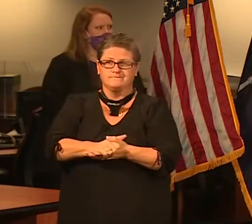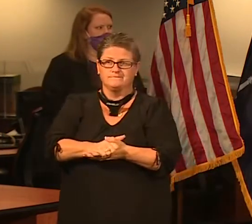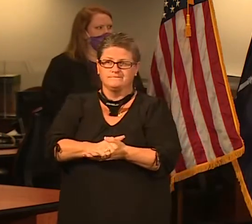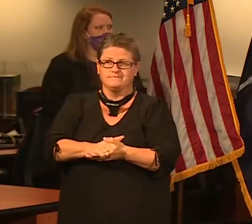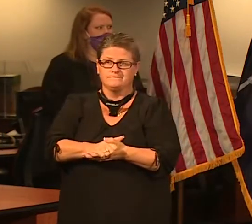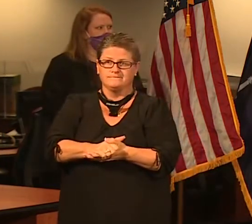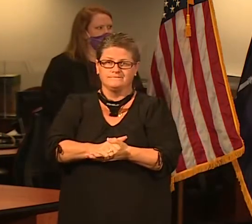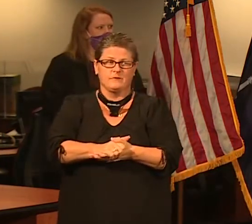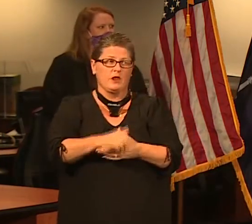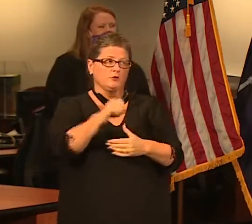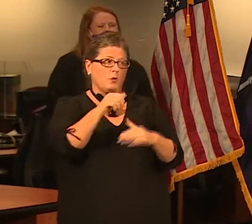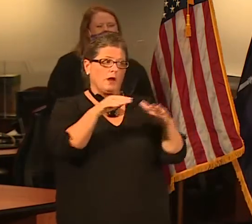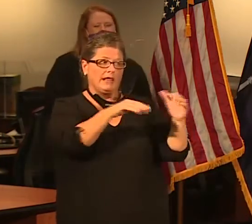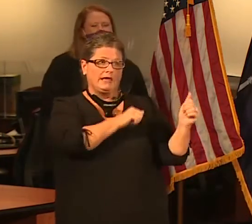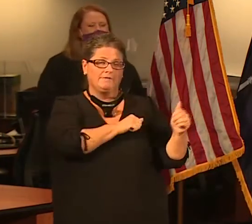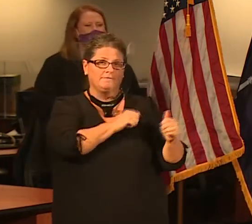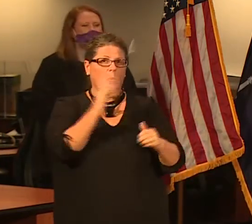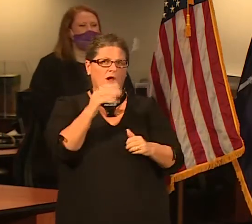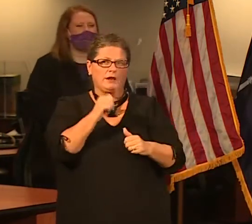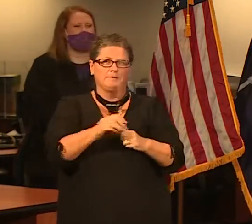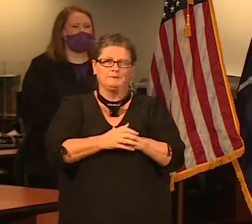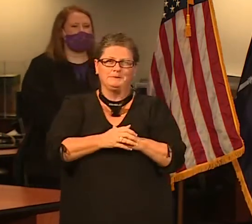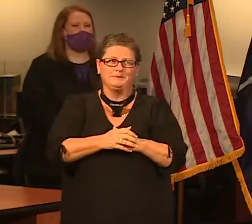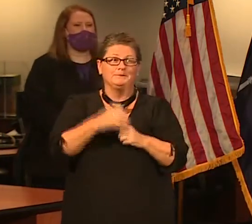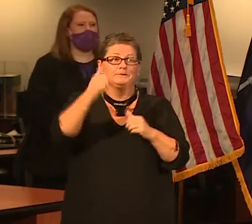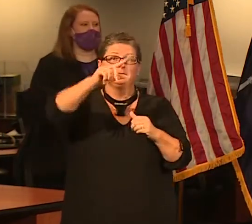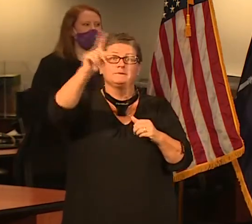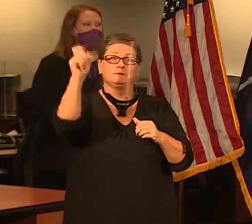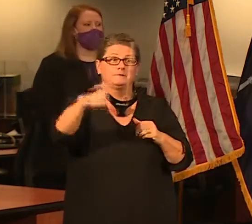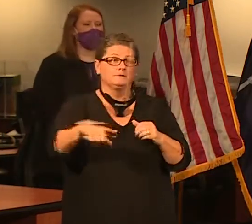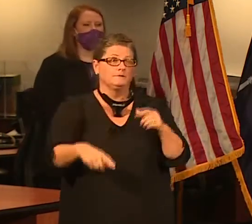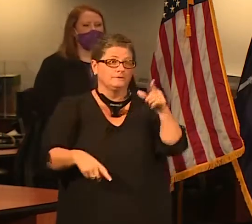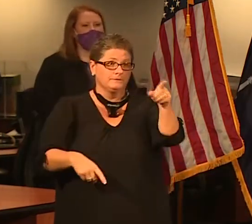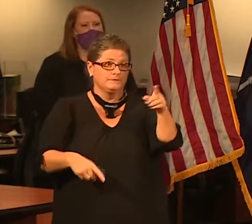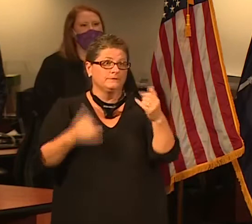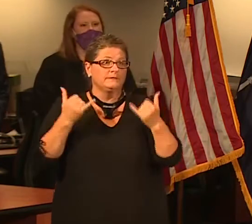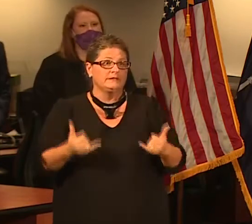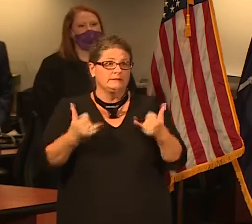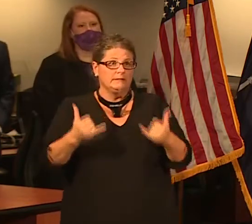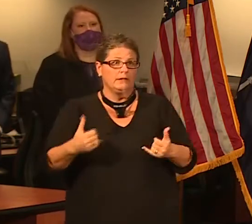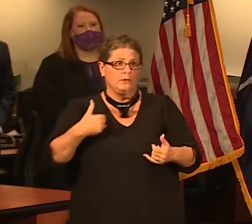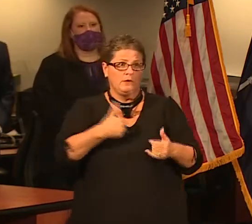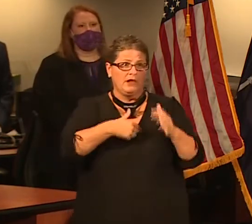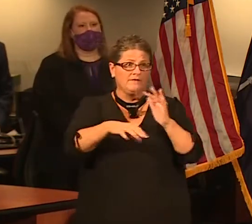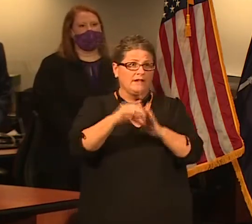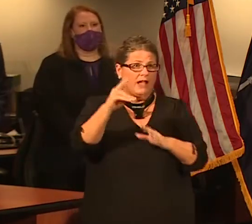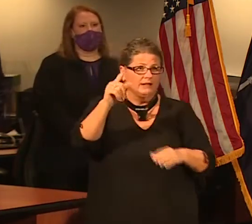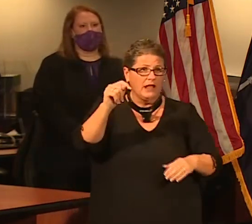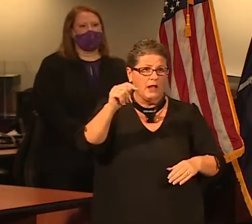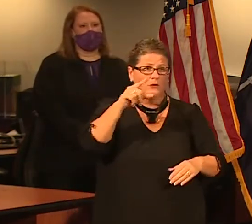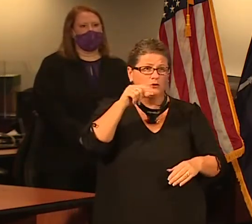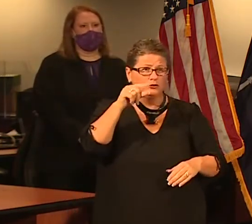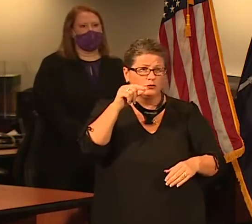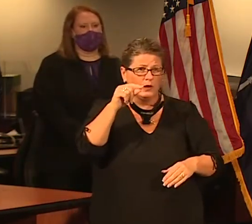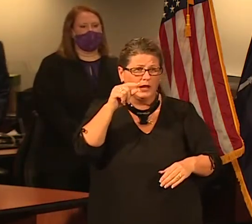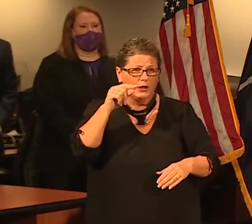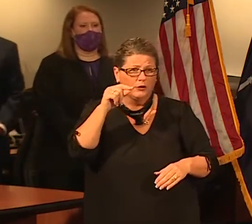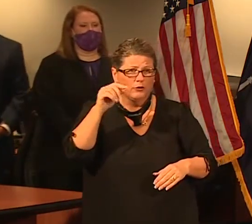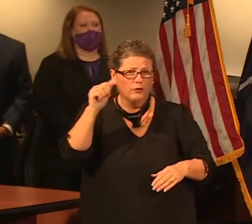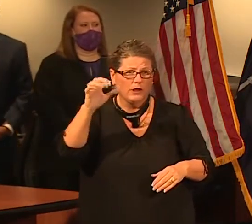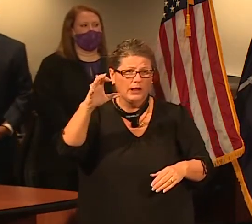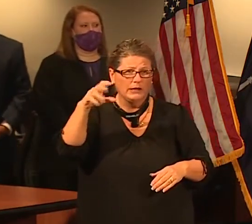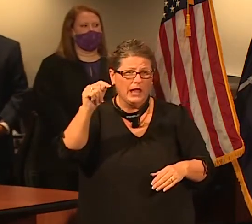going to go far. I'm not. Are there any questions? Yes, ma'am. Today we found out via the Twitter account of the